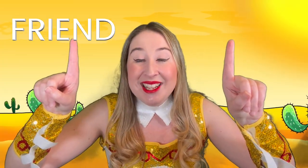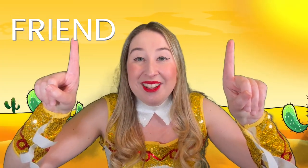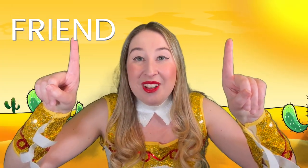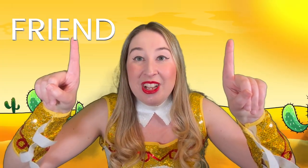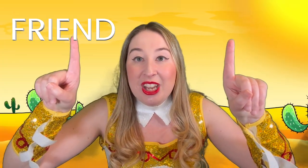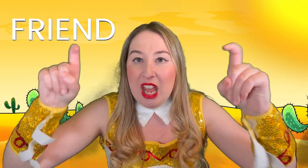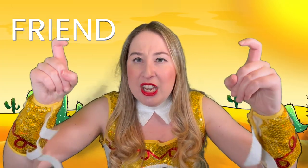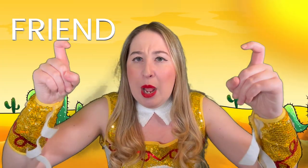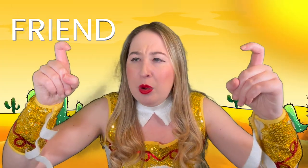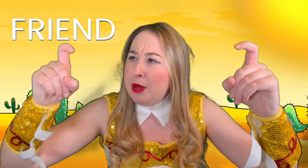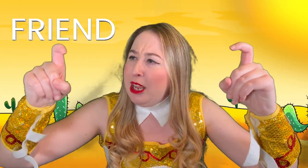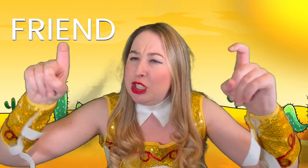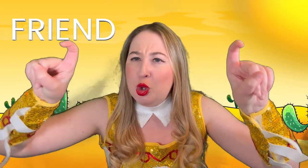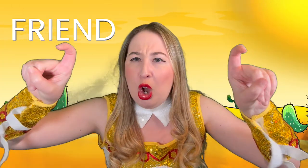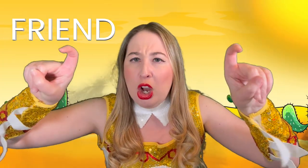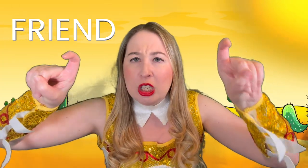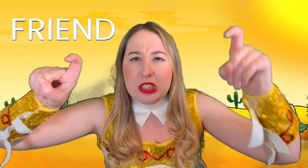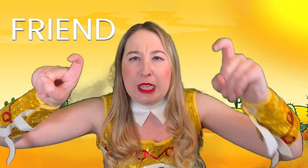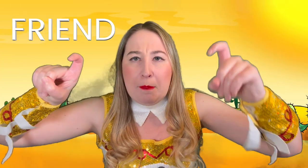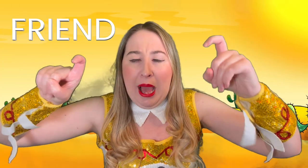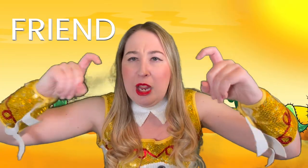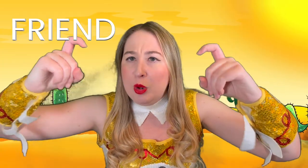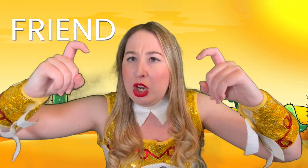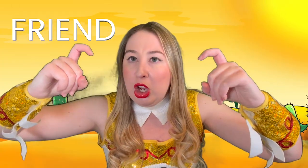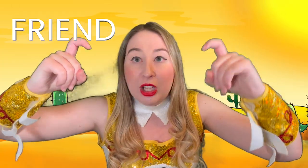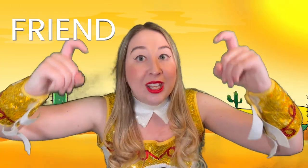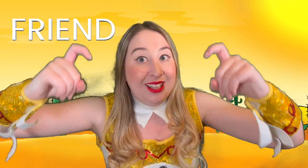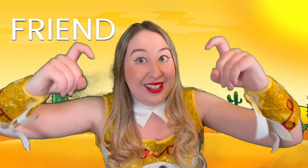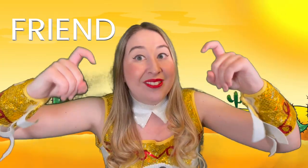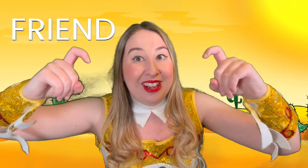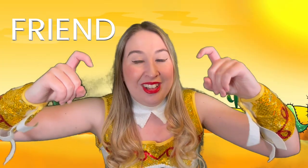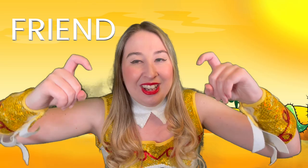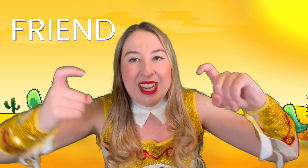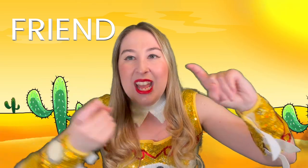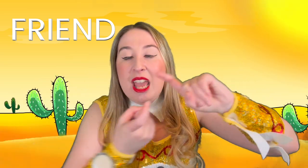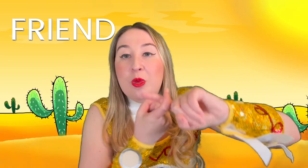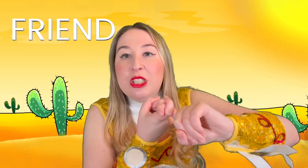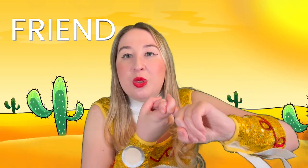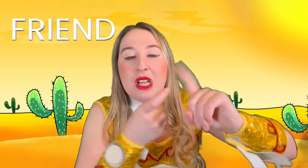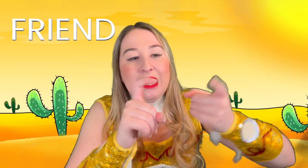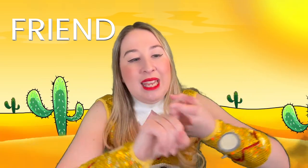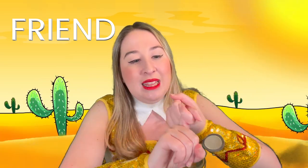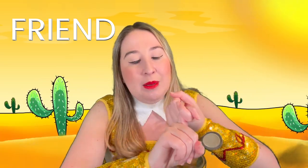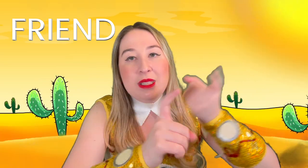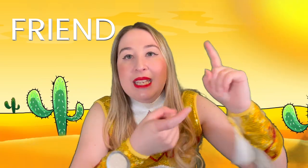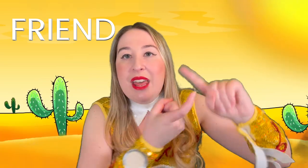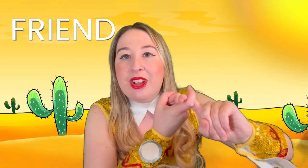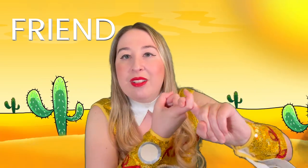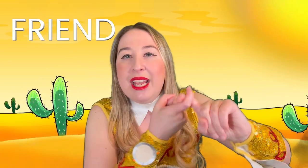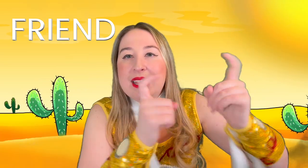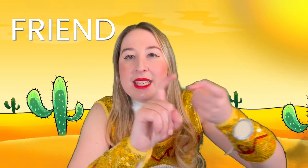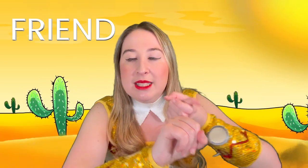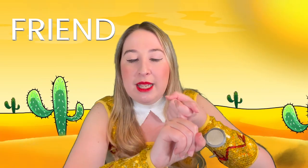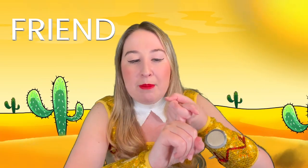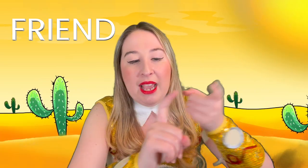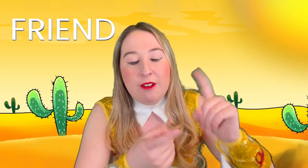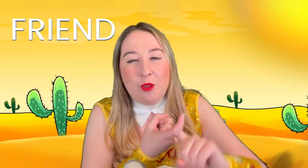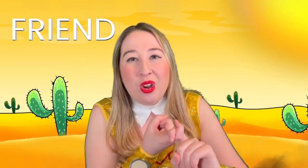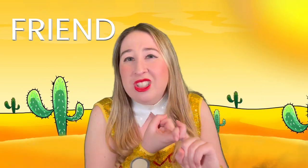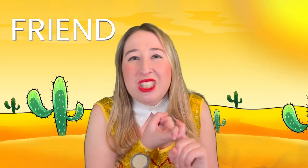Very good. Now we're going to make 2 hooks, like a pirate hook. Very good. And we're just going to link them together like this, like back and forth, just a